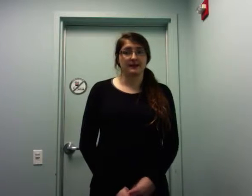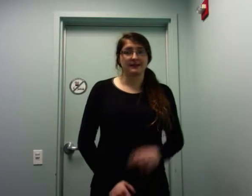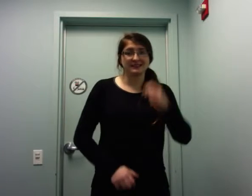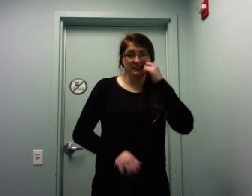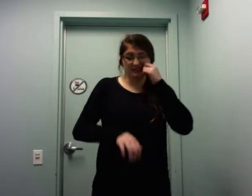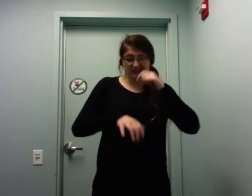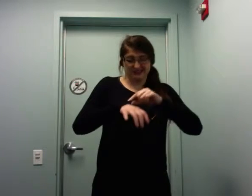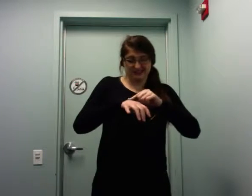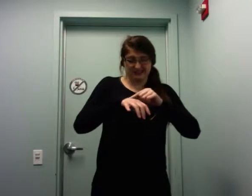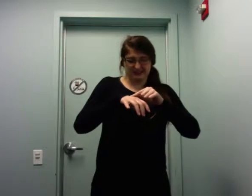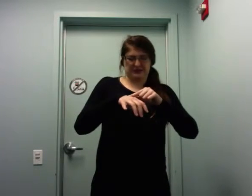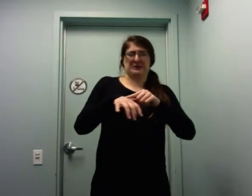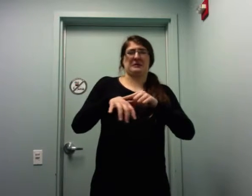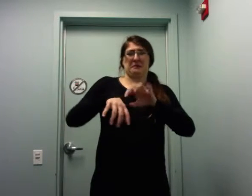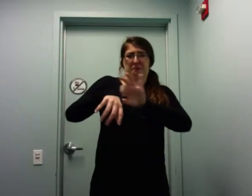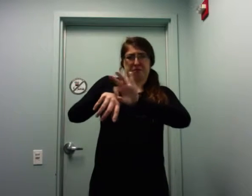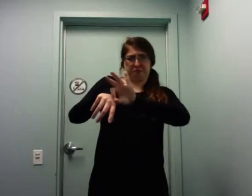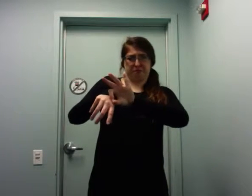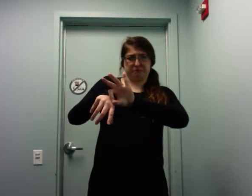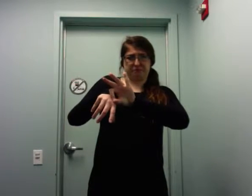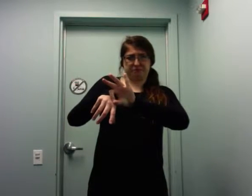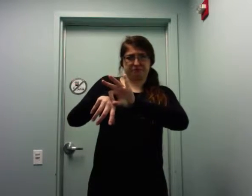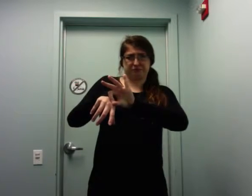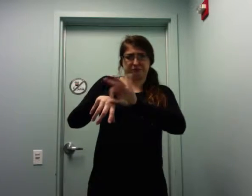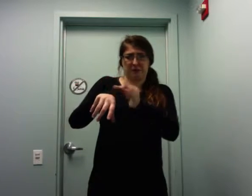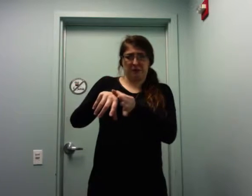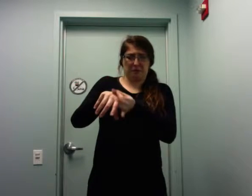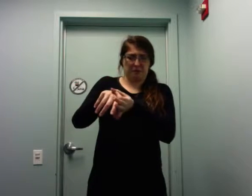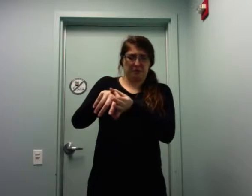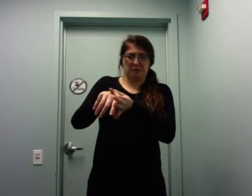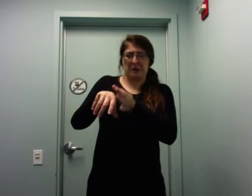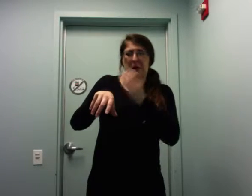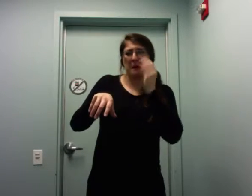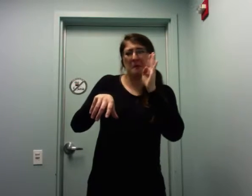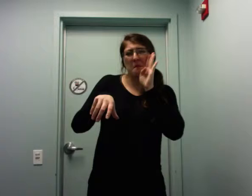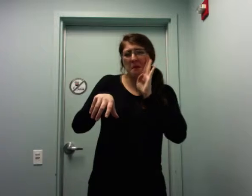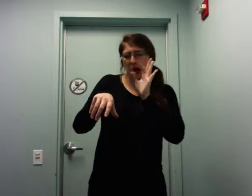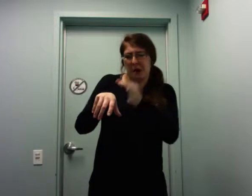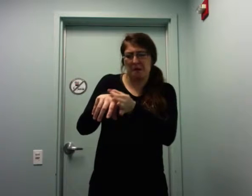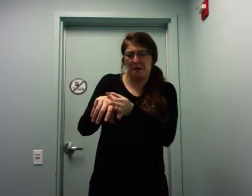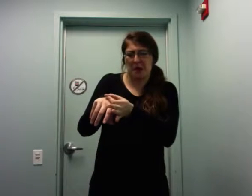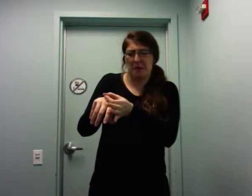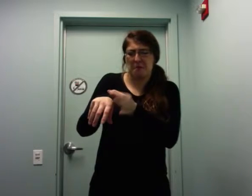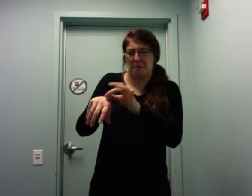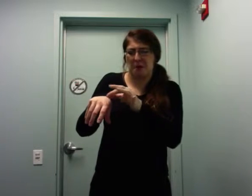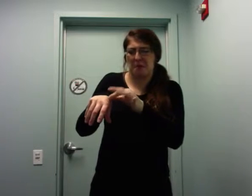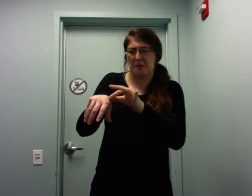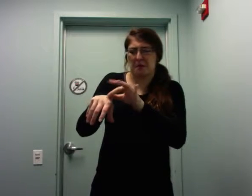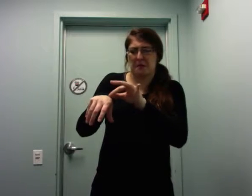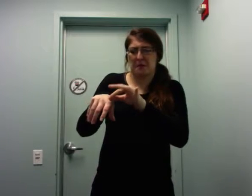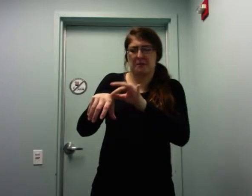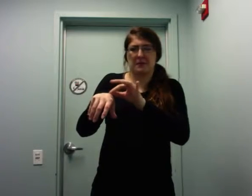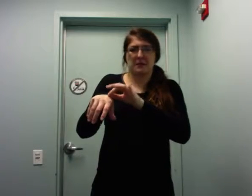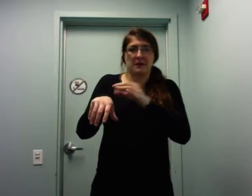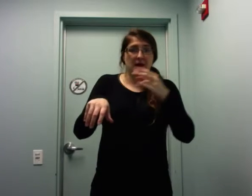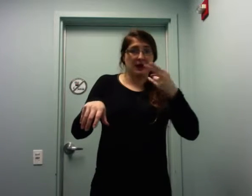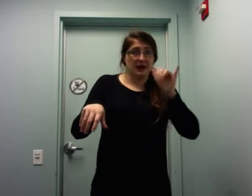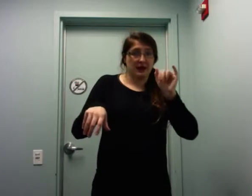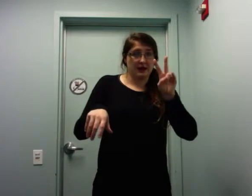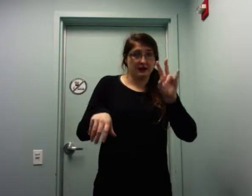brownish blotch about the size of a quarter. In people who do not have HIV infection, the only people who ever